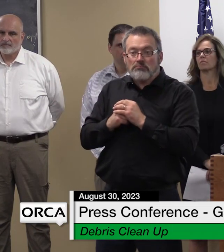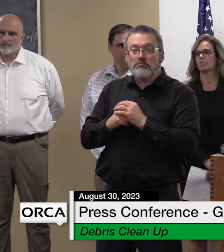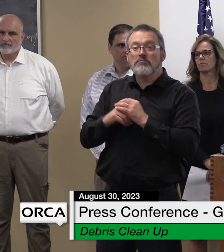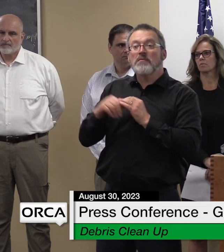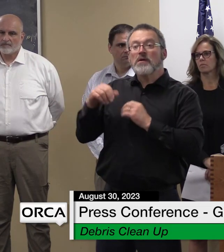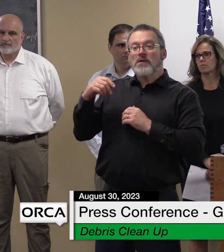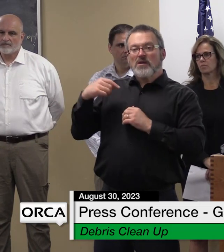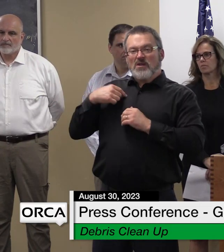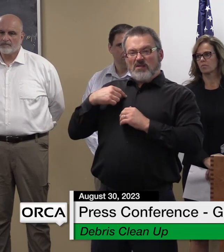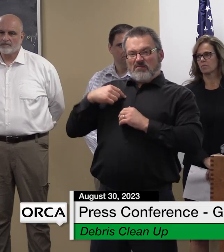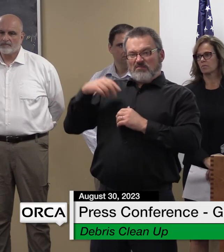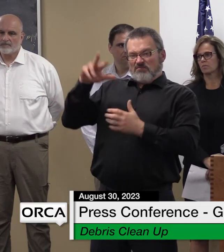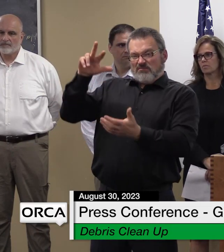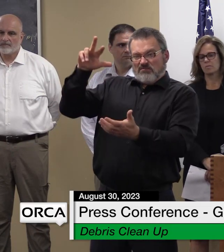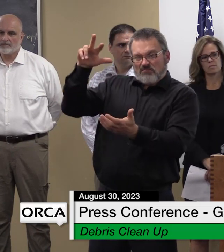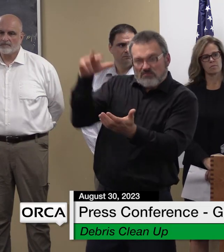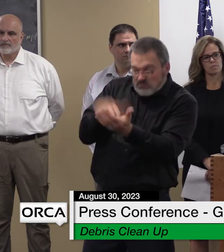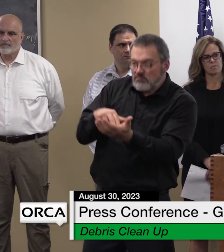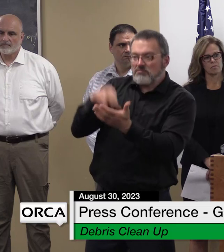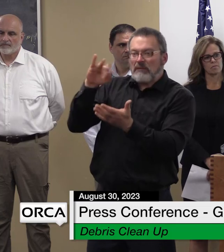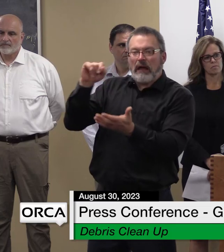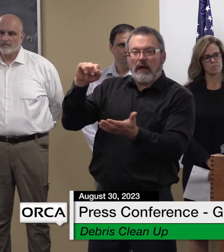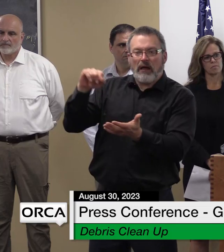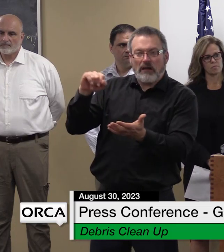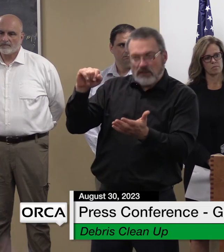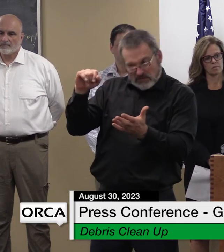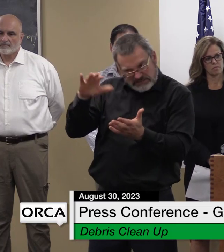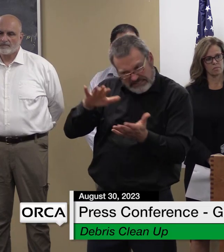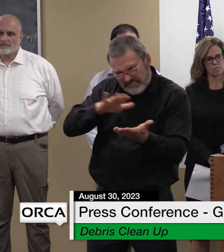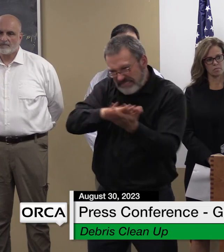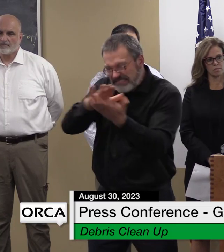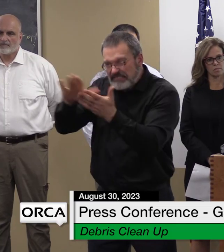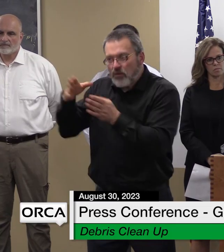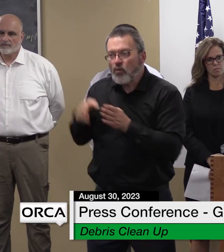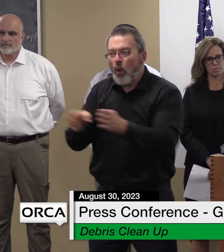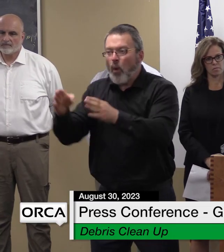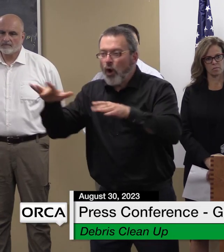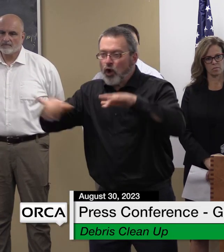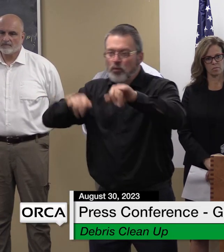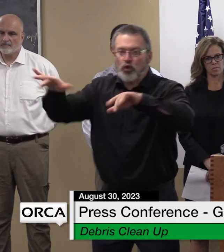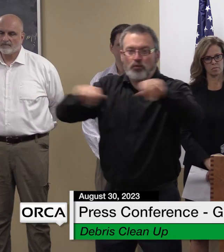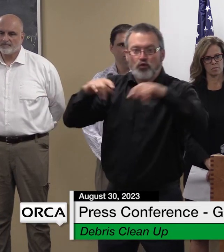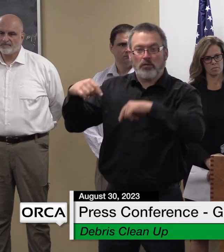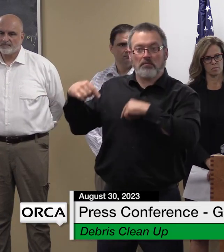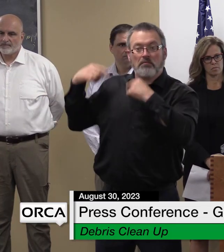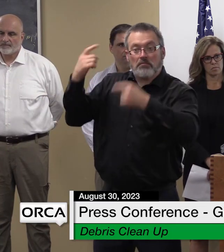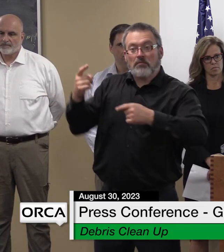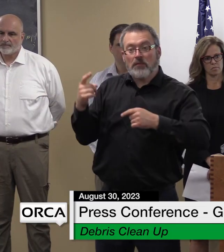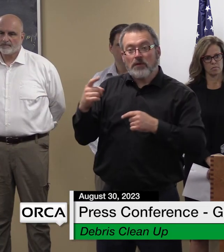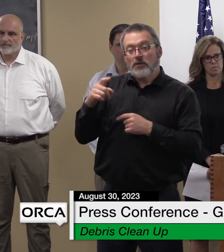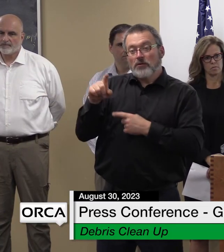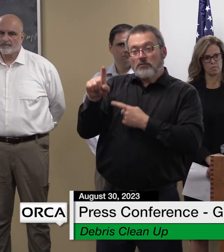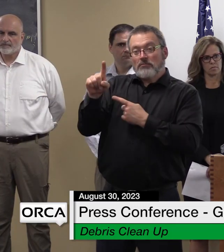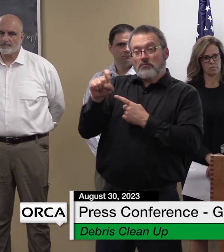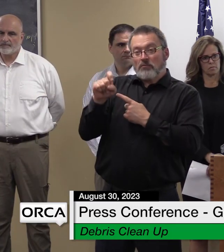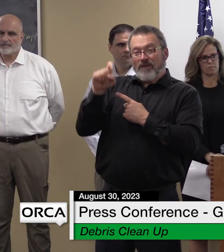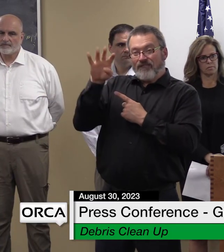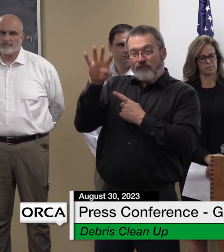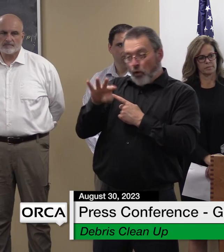road in 52 flood-affected towns and have reported over 144 individual debris